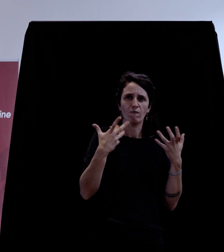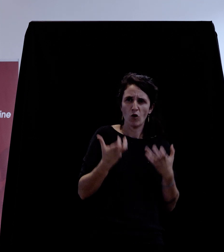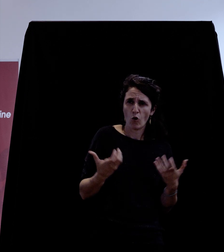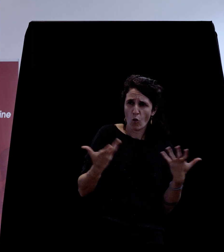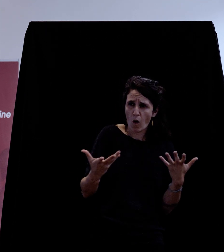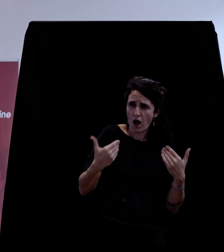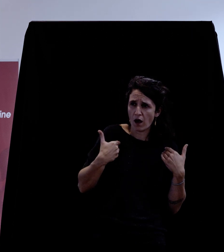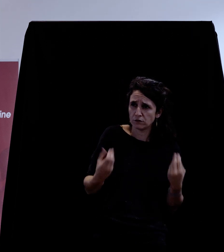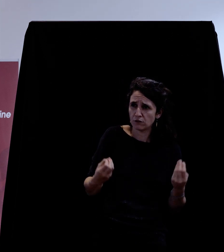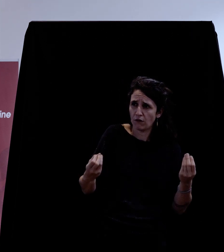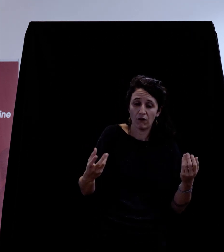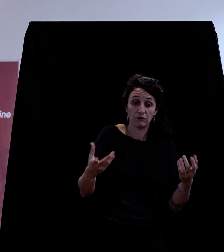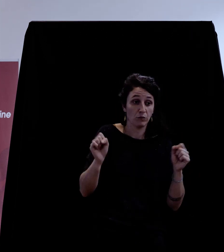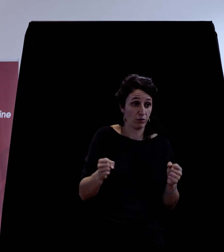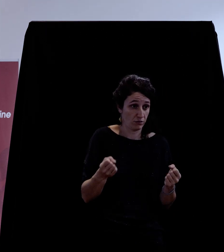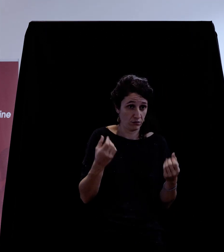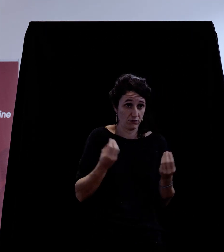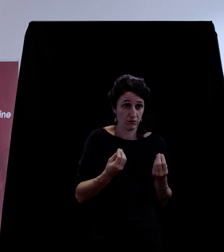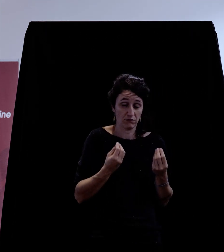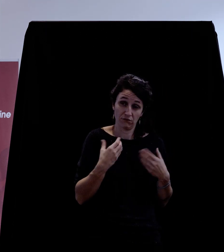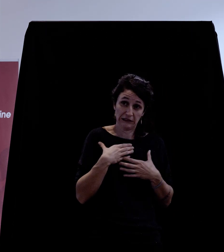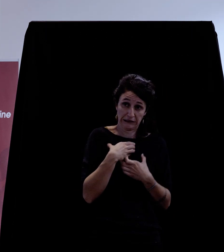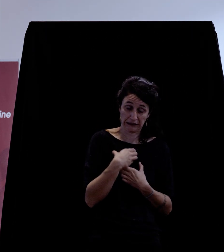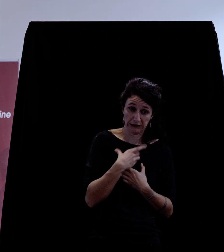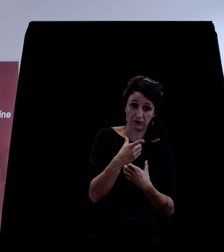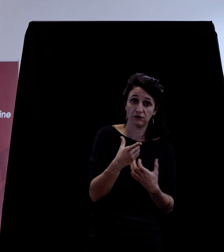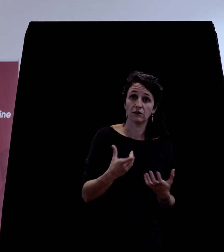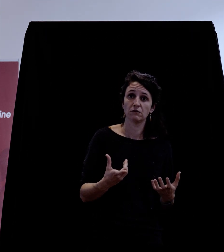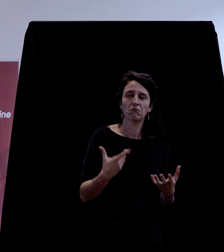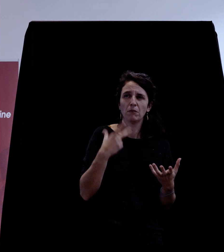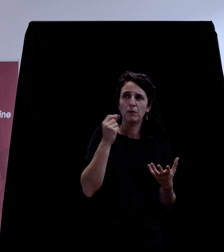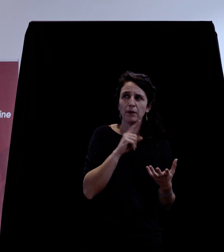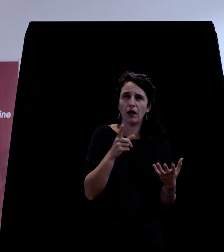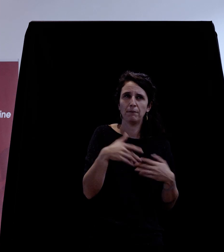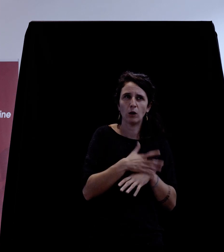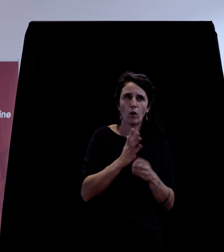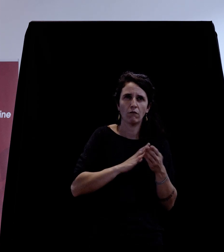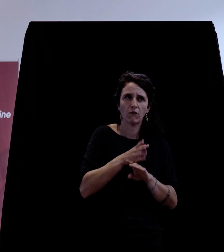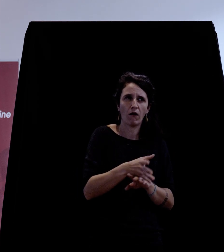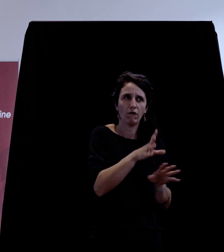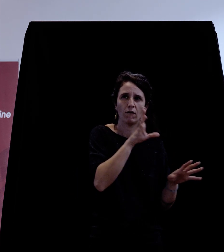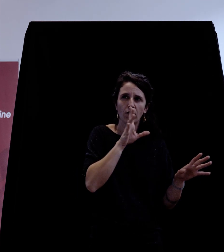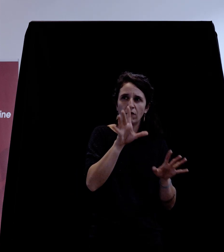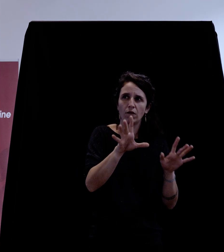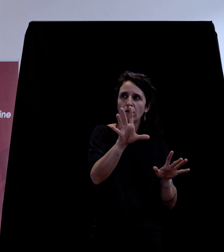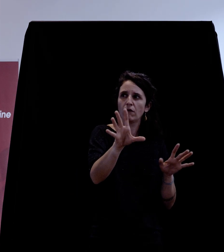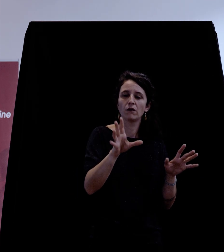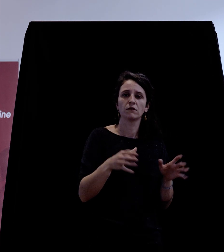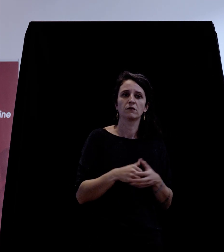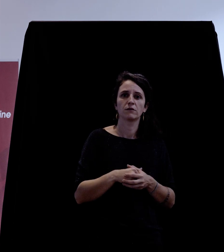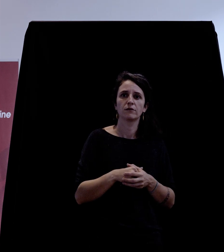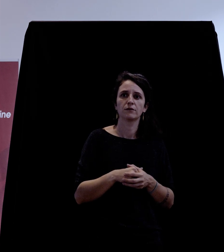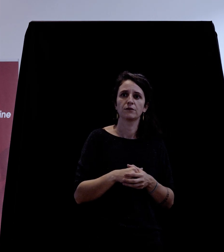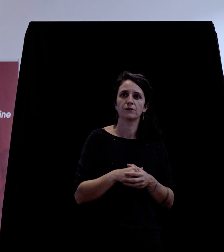this. What will happen when we get there? Will I feel safe? Which is really important. for a kid